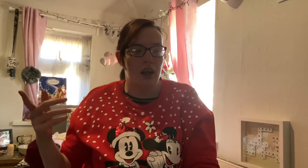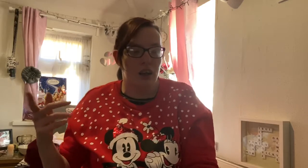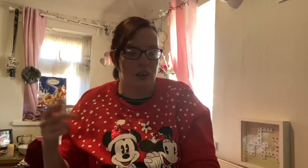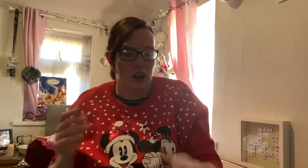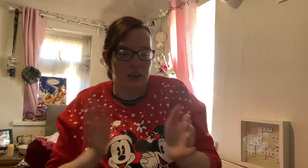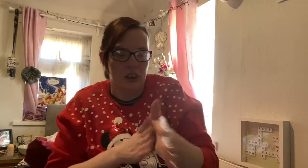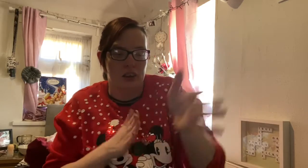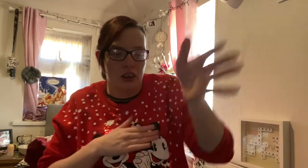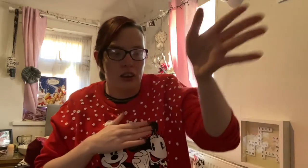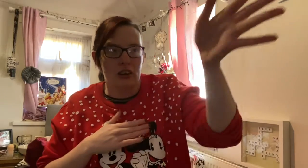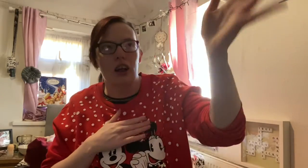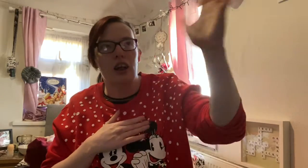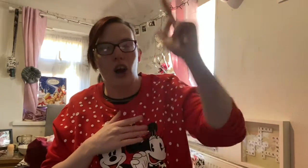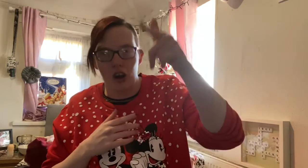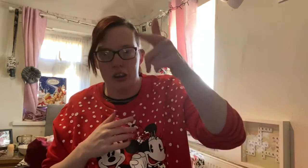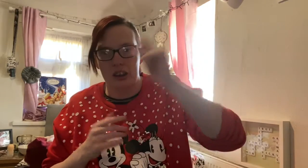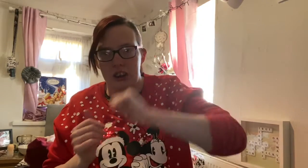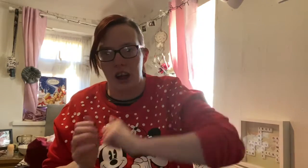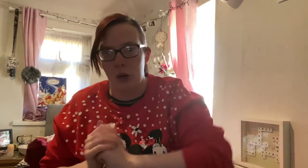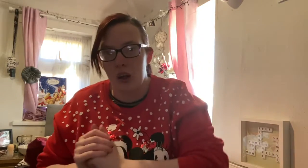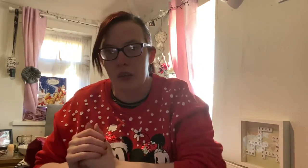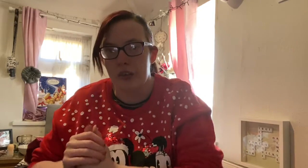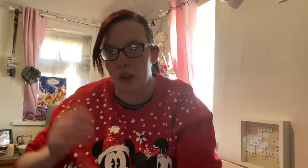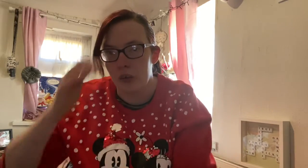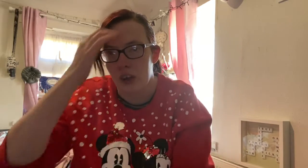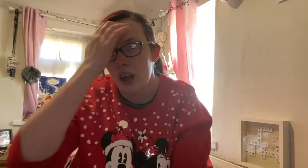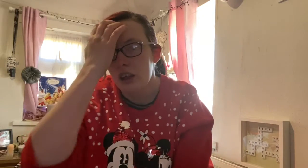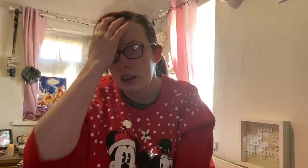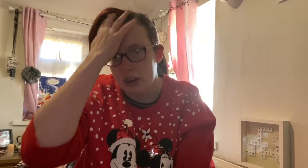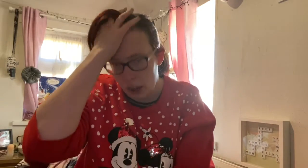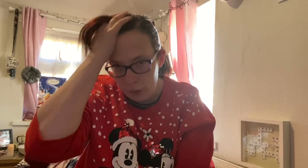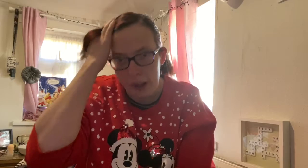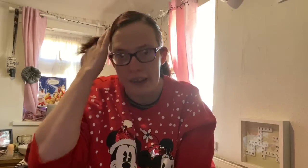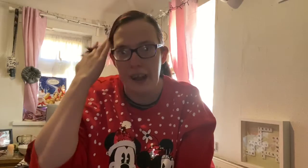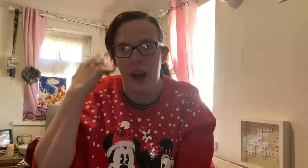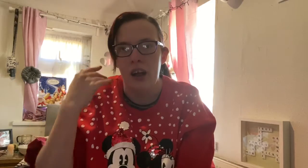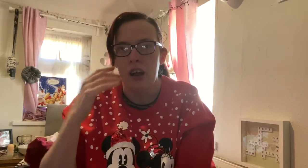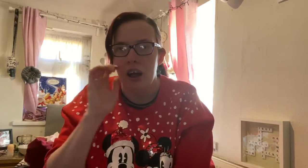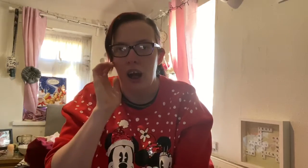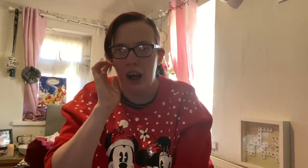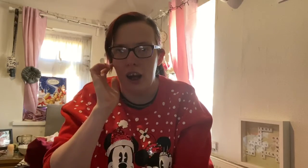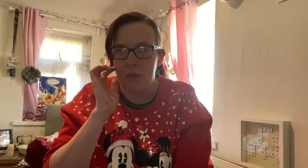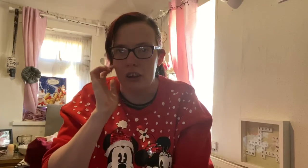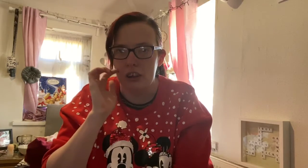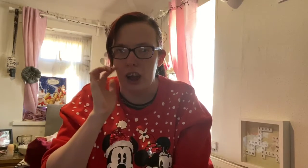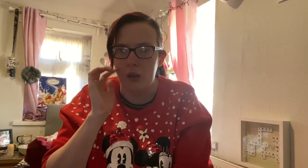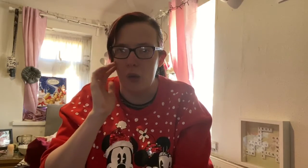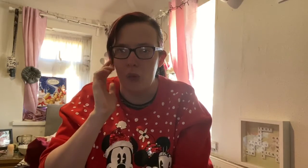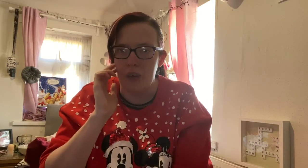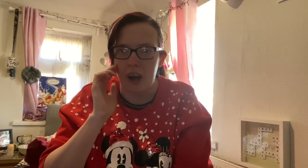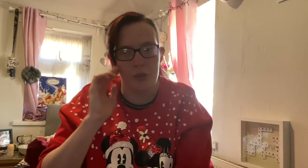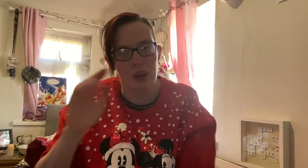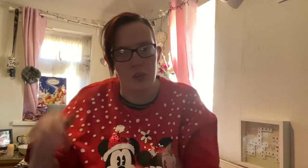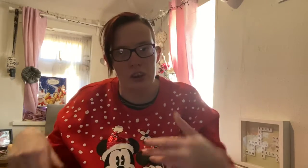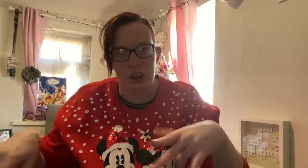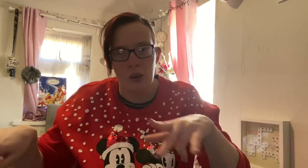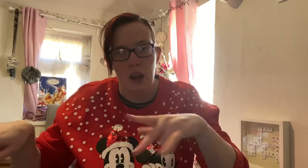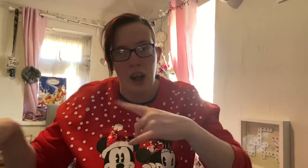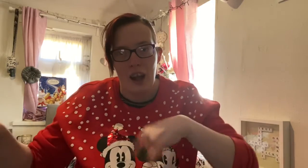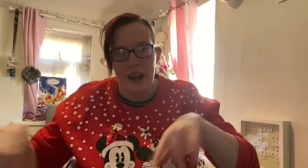Vlogmas on this channel, of course. So yeah. So without further ado, let's